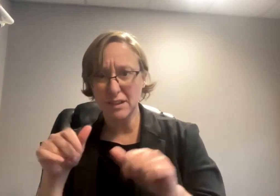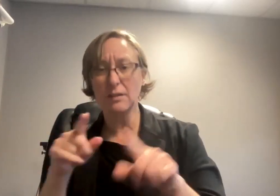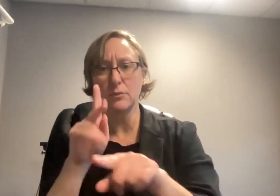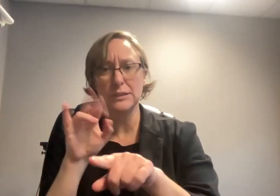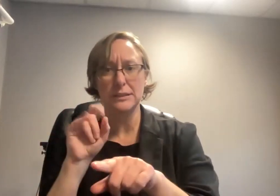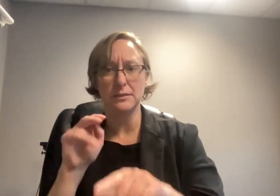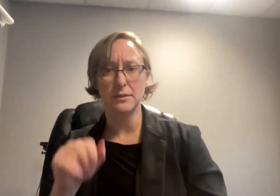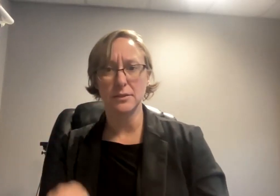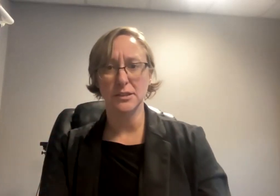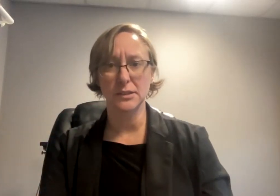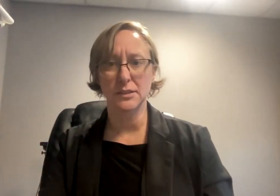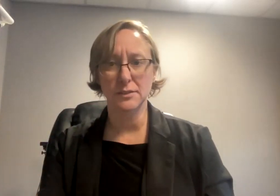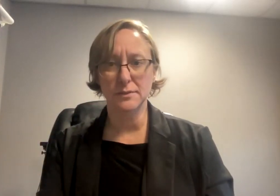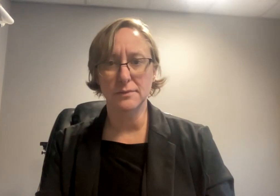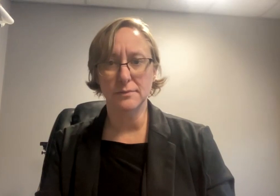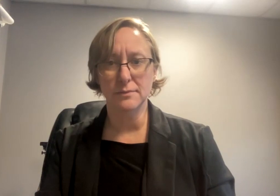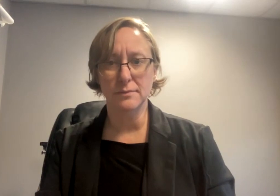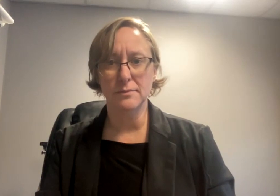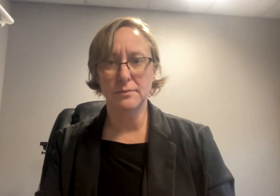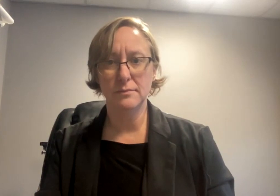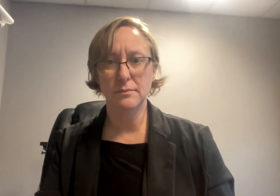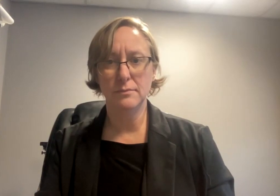yeah, yes. Kristen.